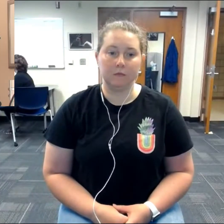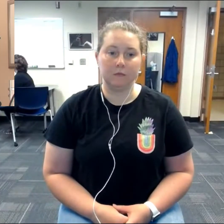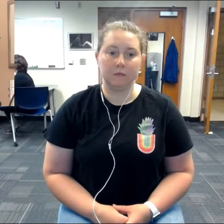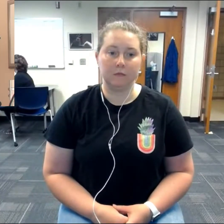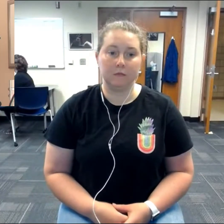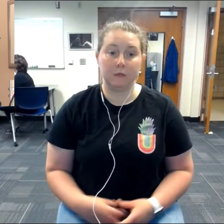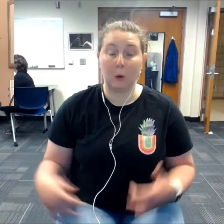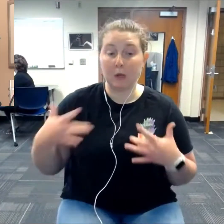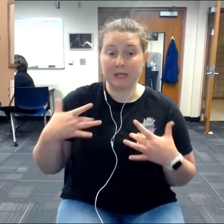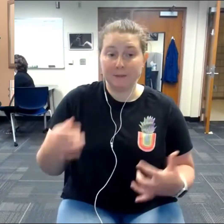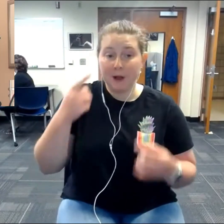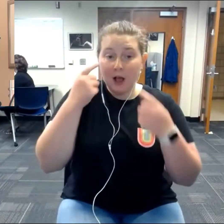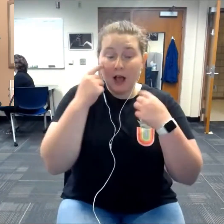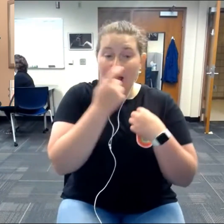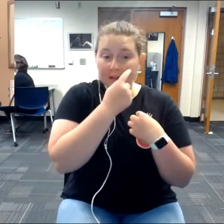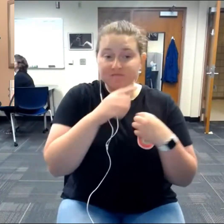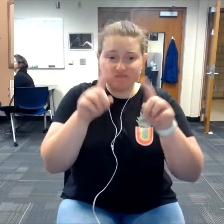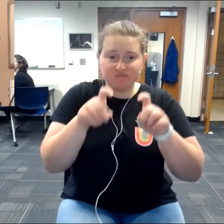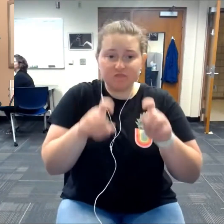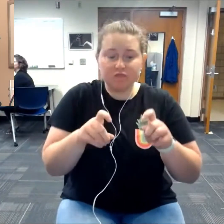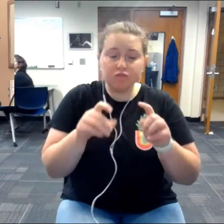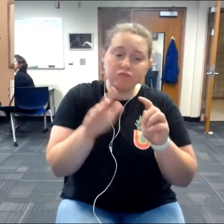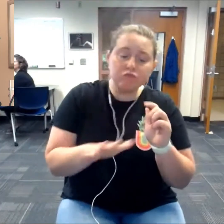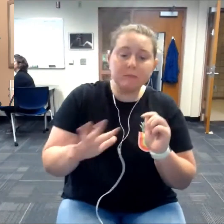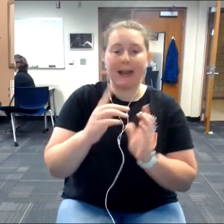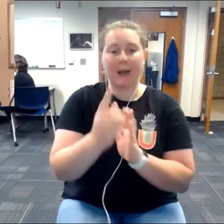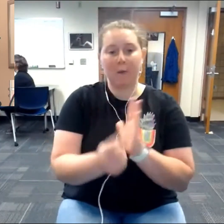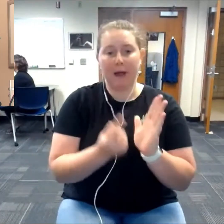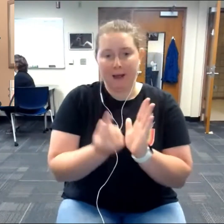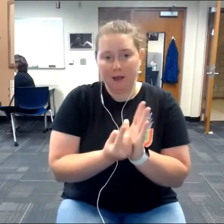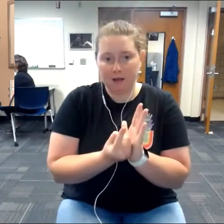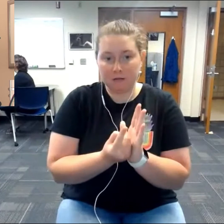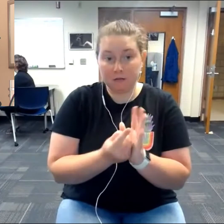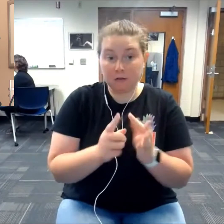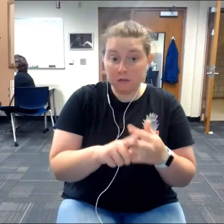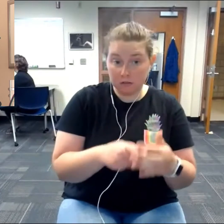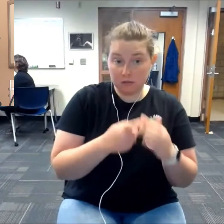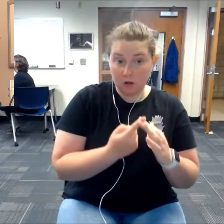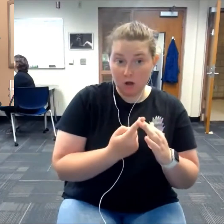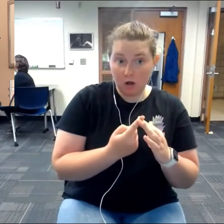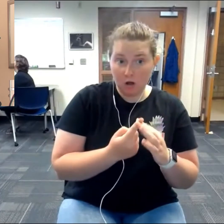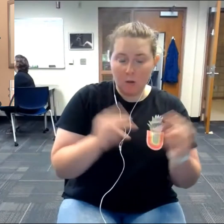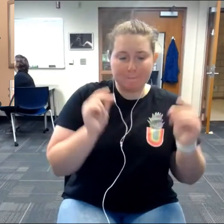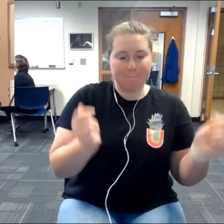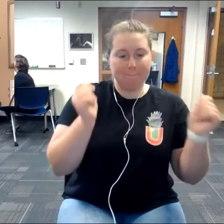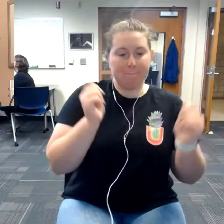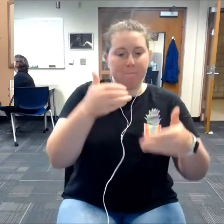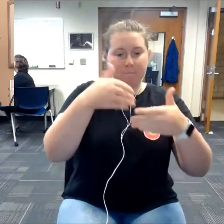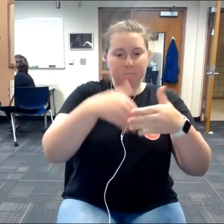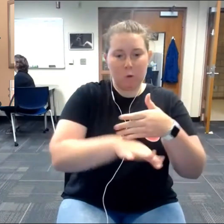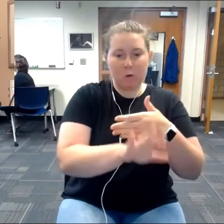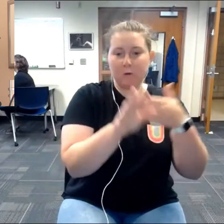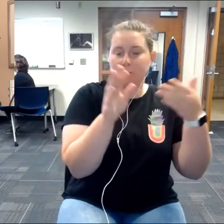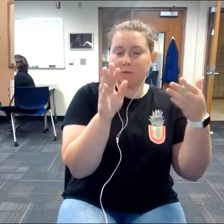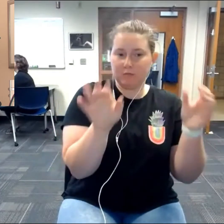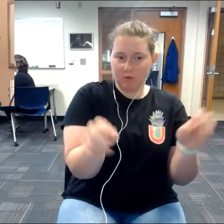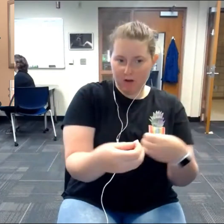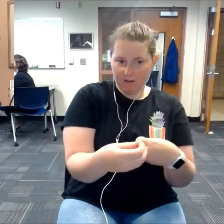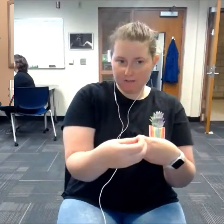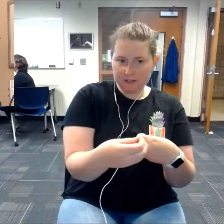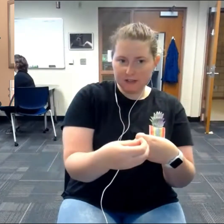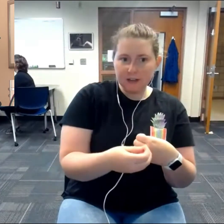typical eye exam takes about an hour, but it starts from the moment our patients check in because we do a lot of data